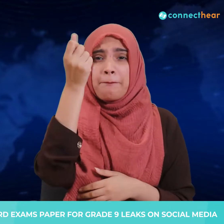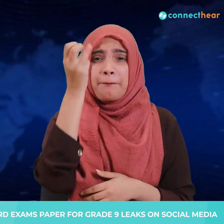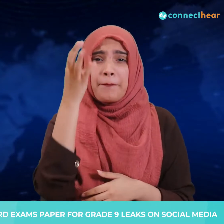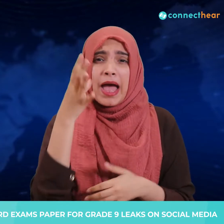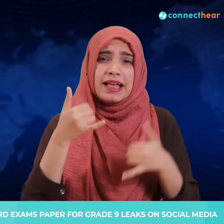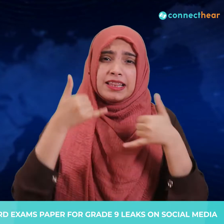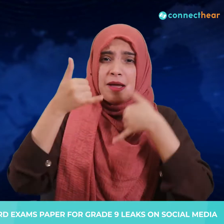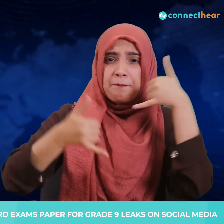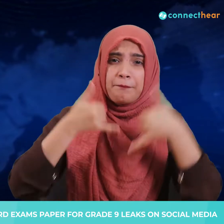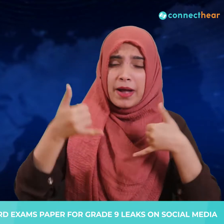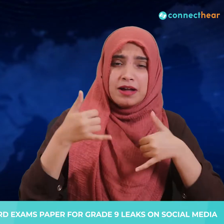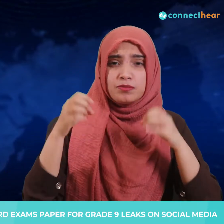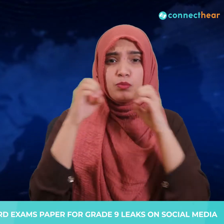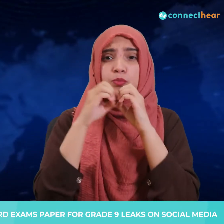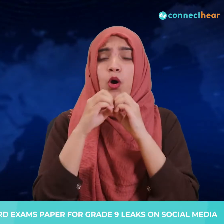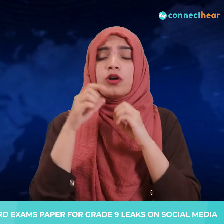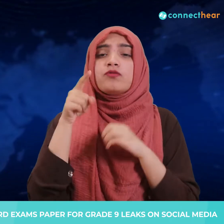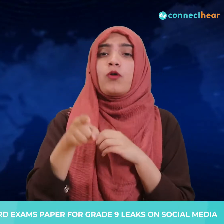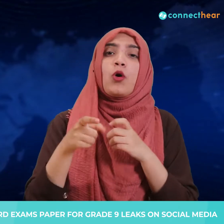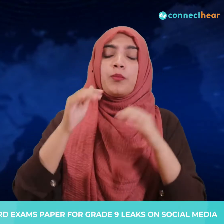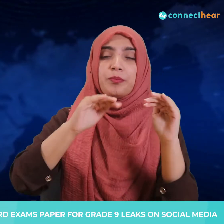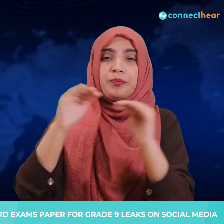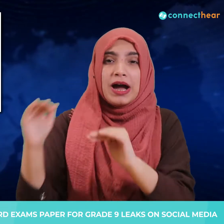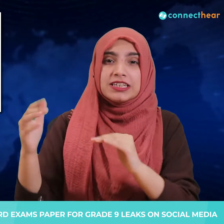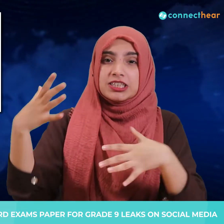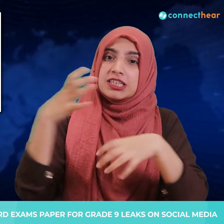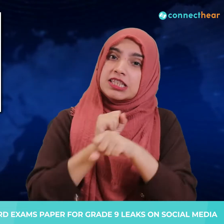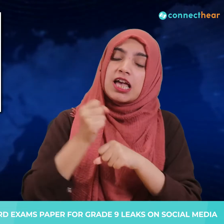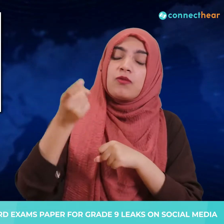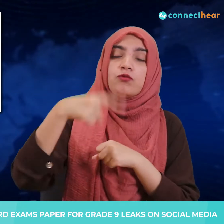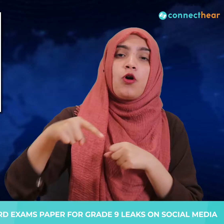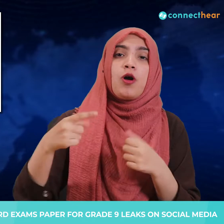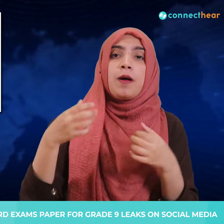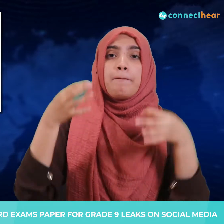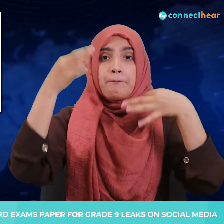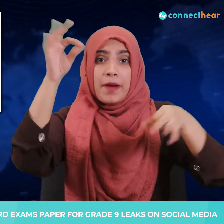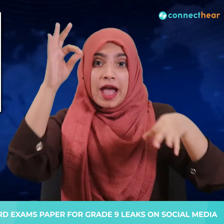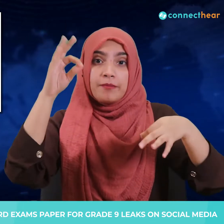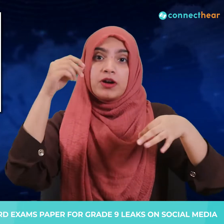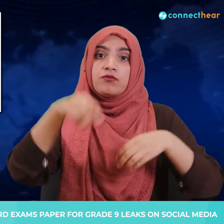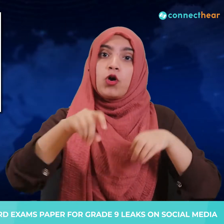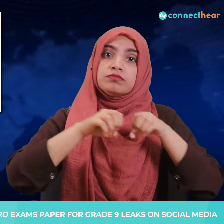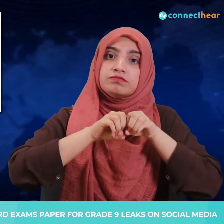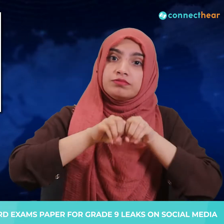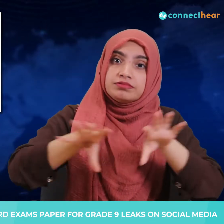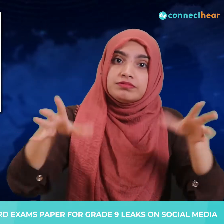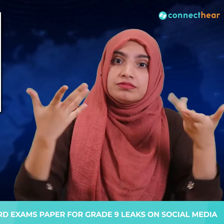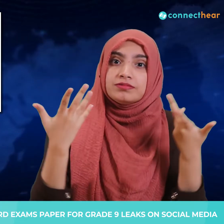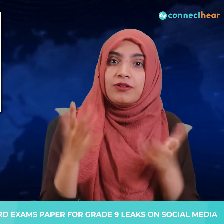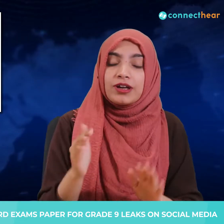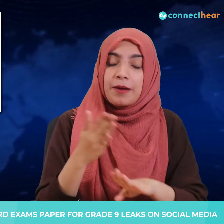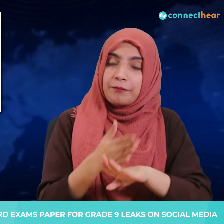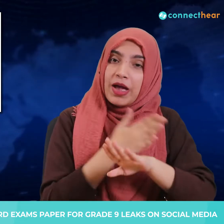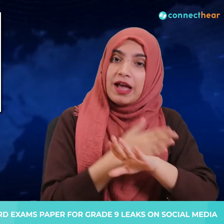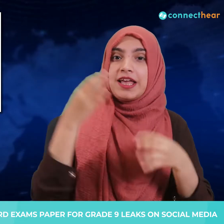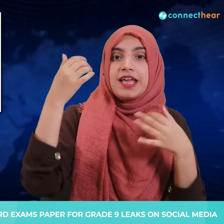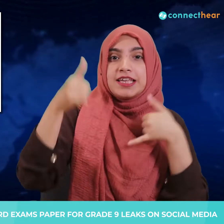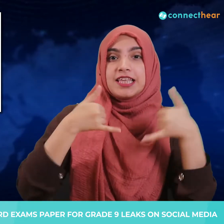The mathematics paper for grade 9 leaked in Karachi Thursday, a day after the exam papers for